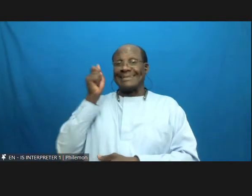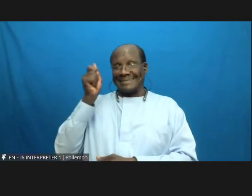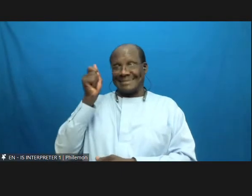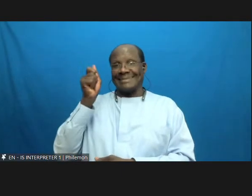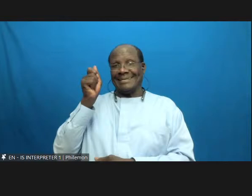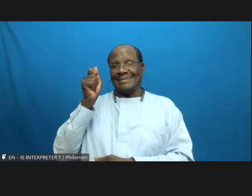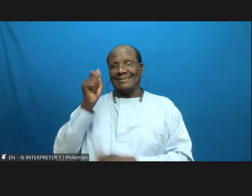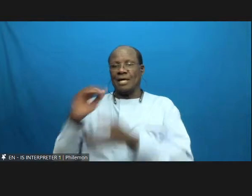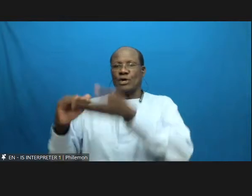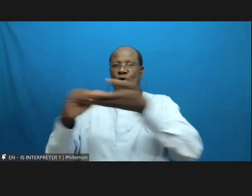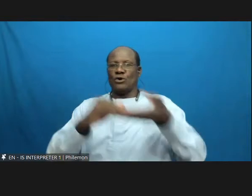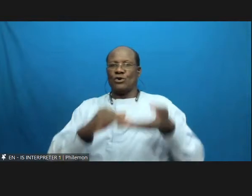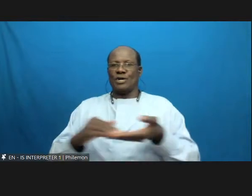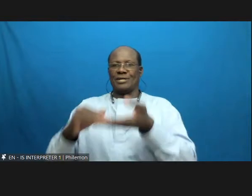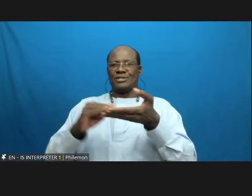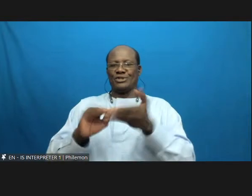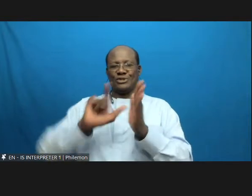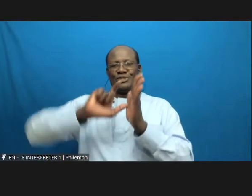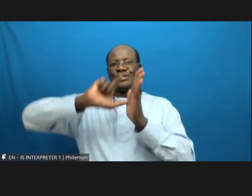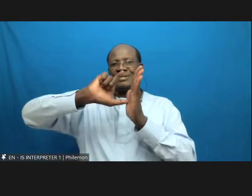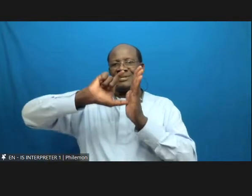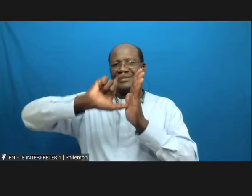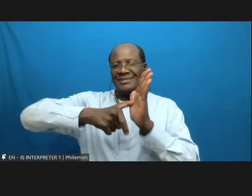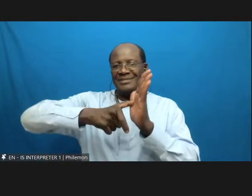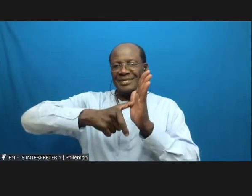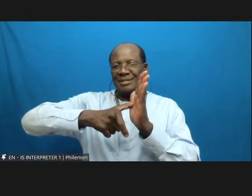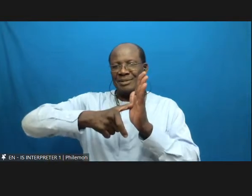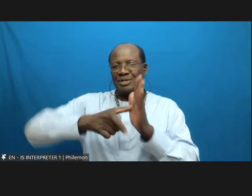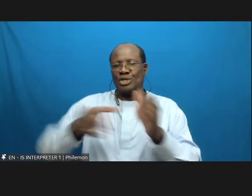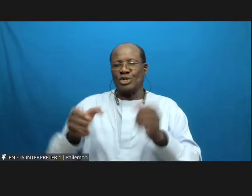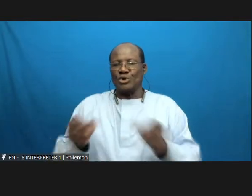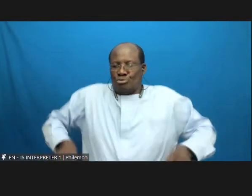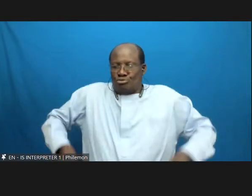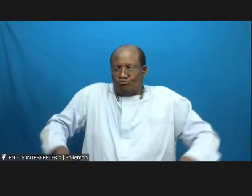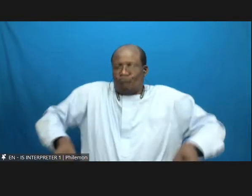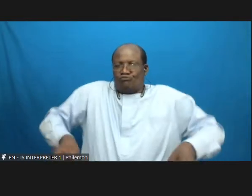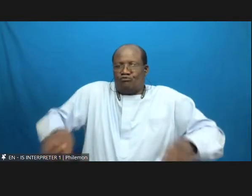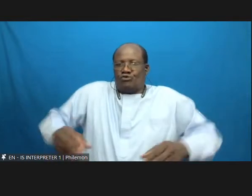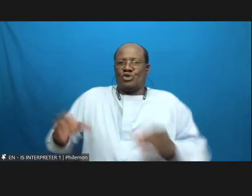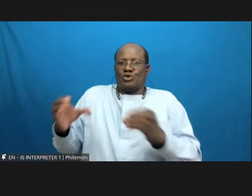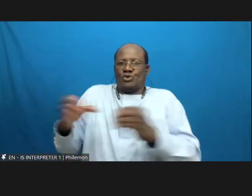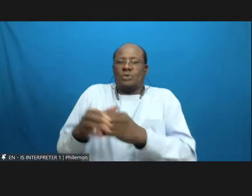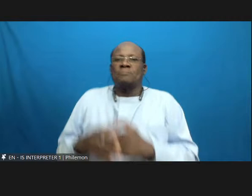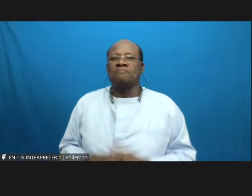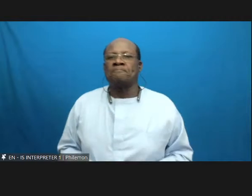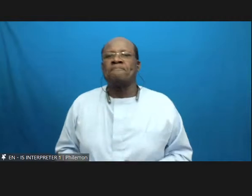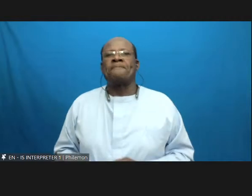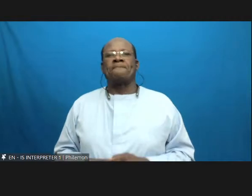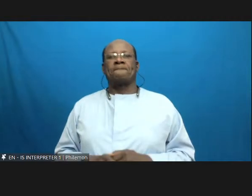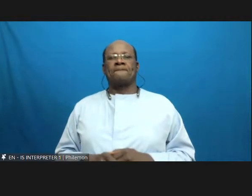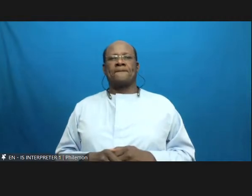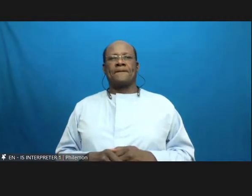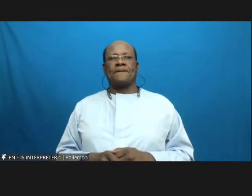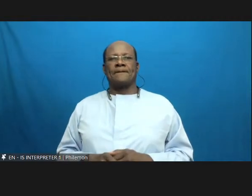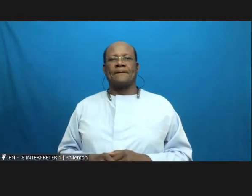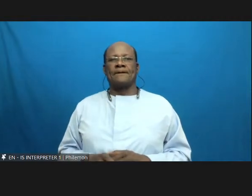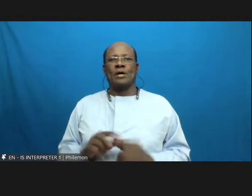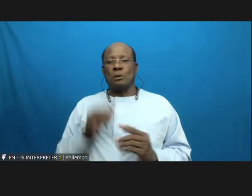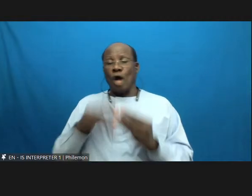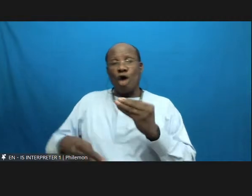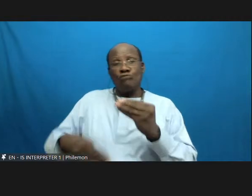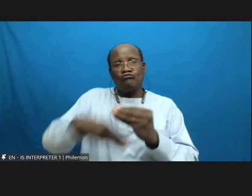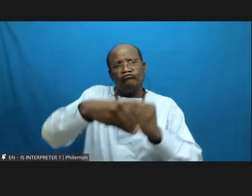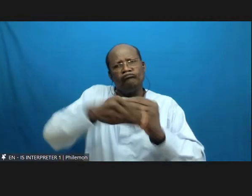Kenya. Just wanted to add that one of the cross-cutting issue that actually I see that